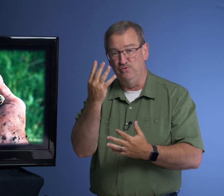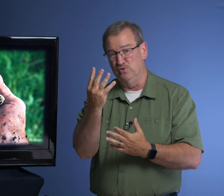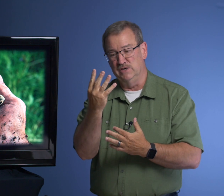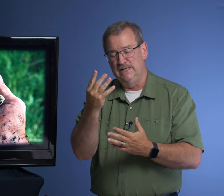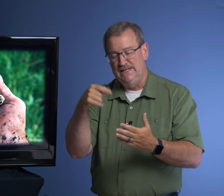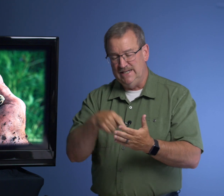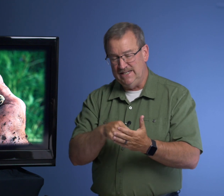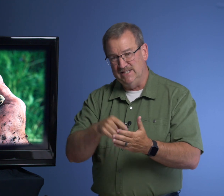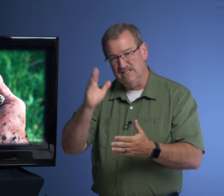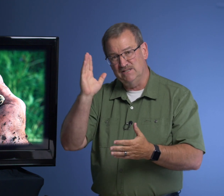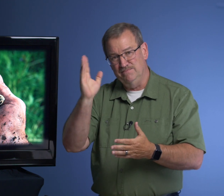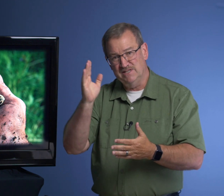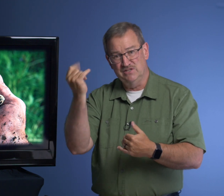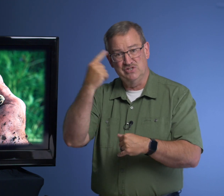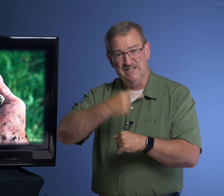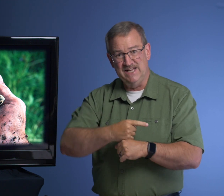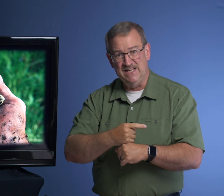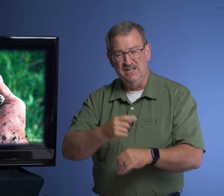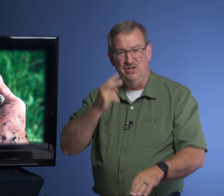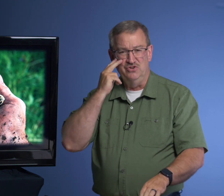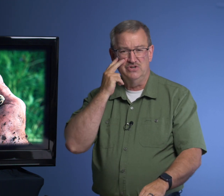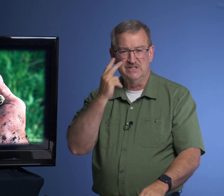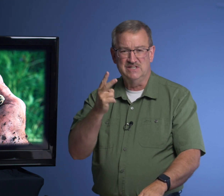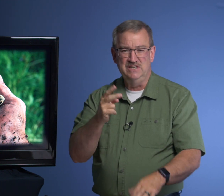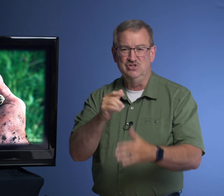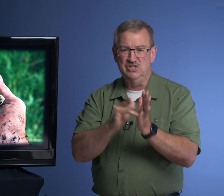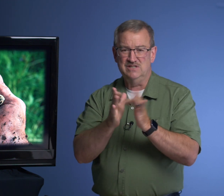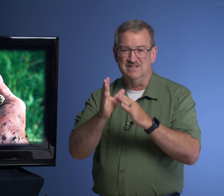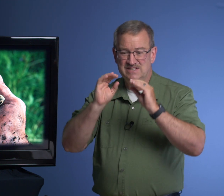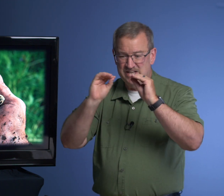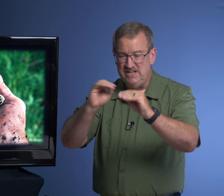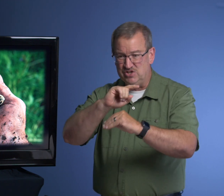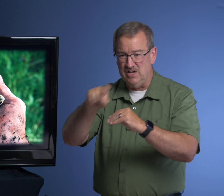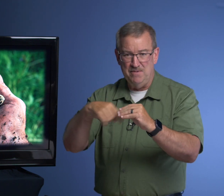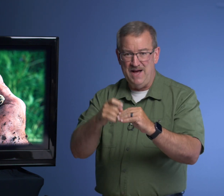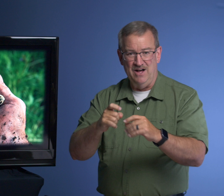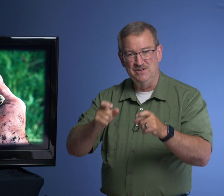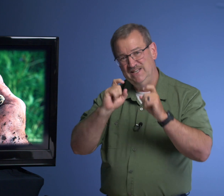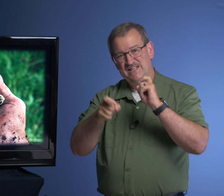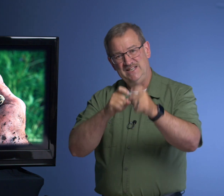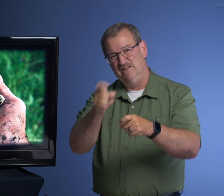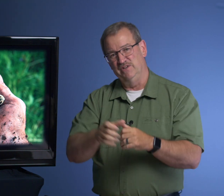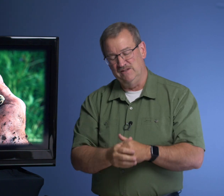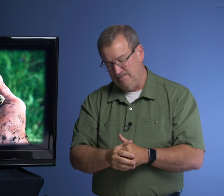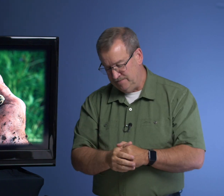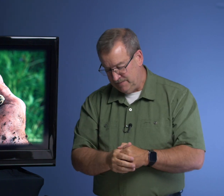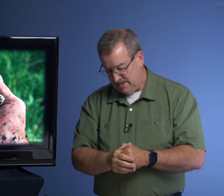4. In this message today, you're going to see Jesus teach about giving.